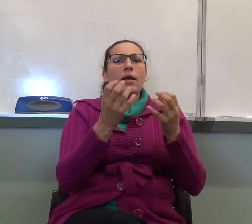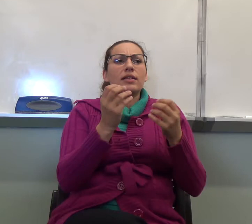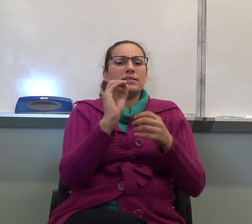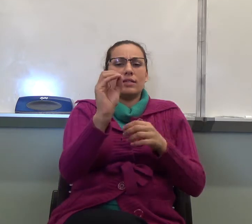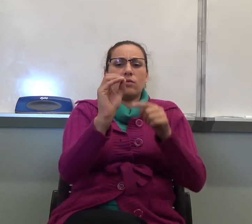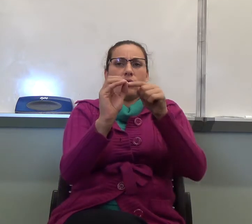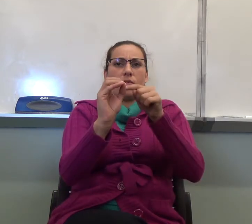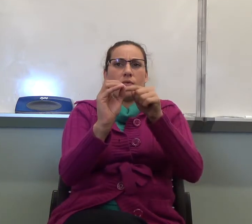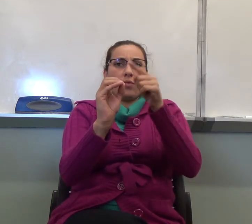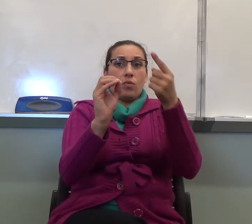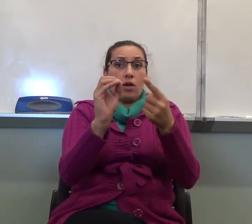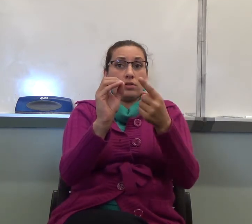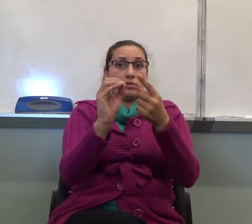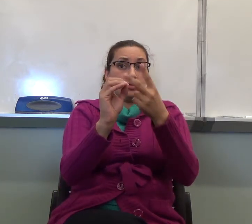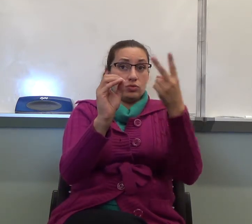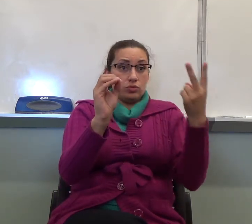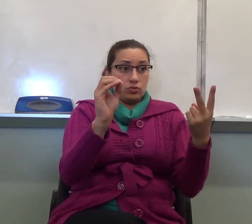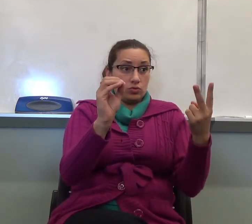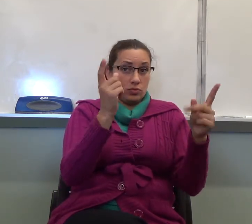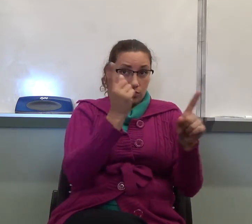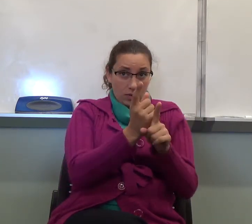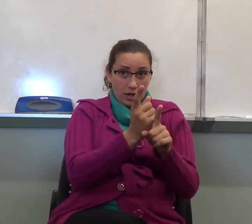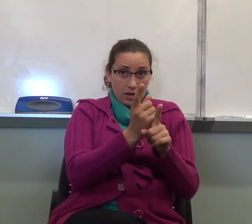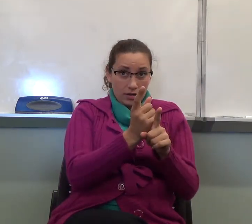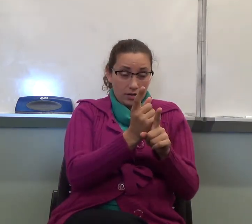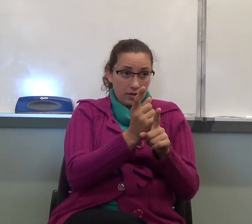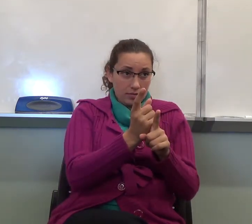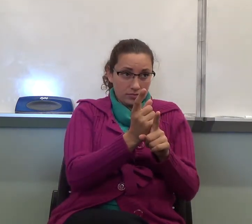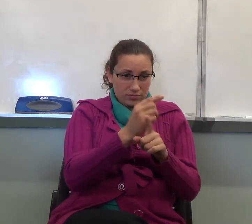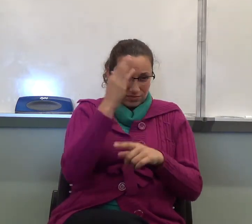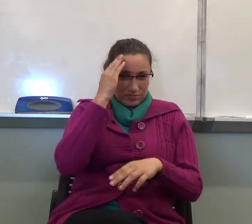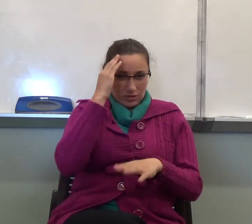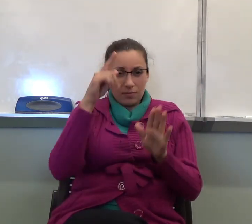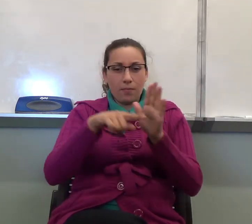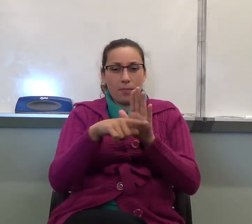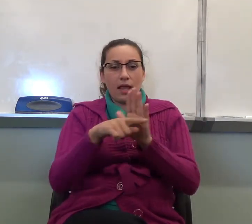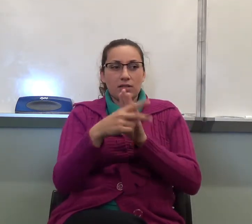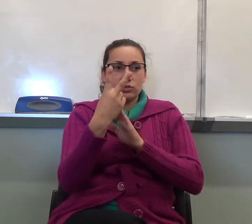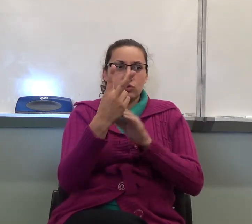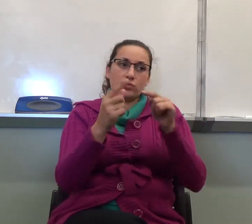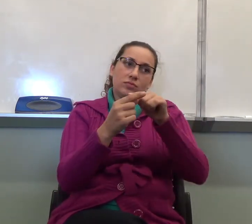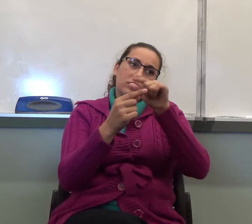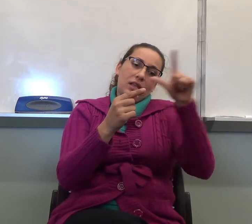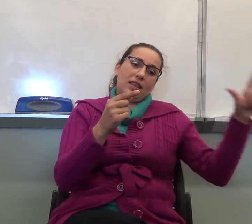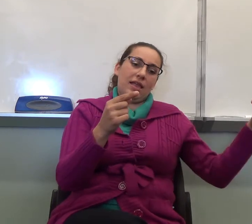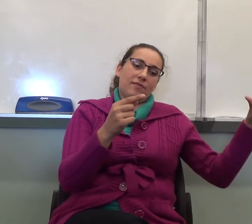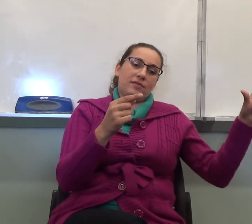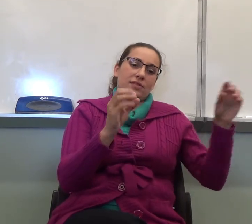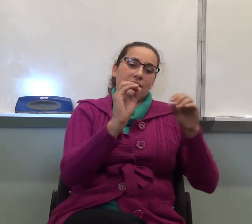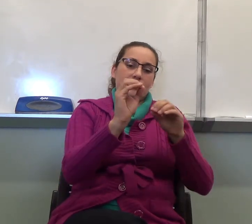Well, by the definition, you know where -2 is. It's over there to the left of 0. The opposite of -2 has to